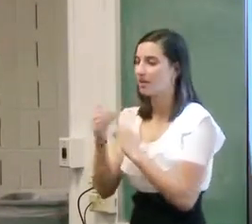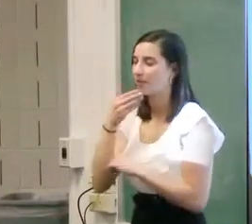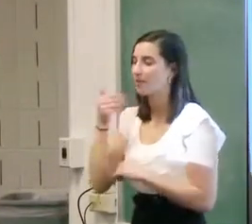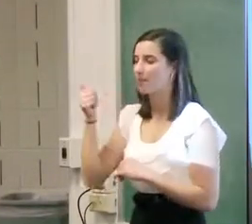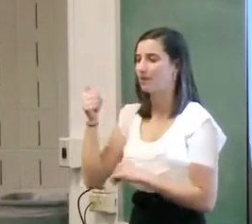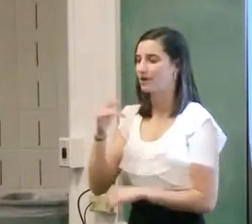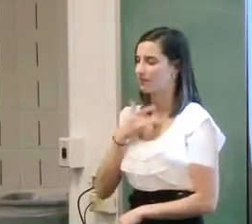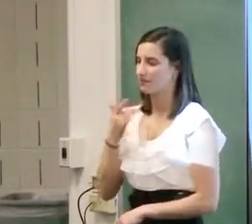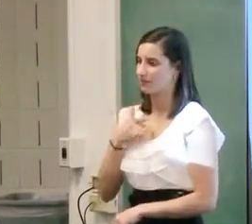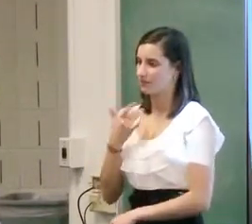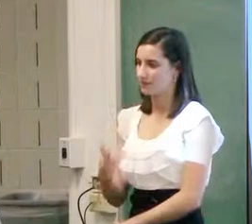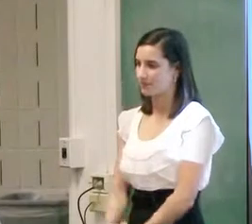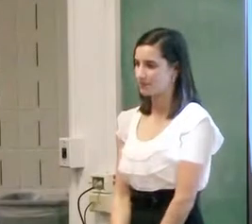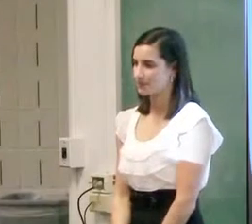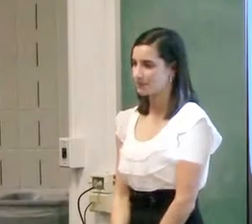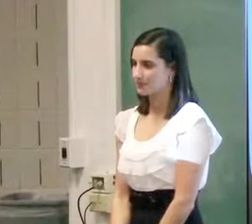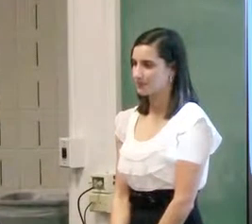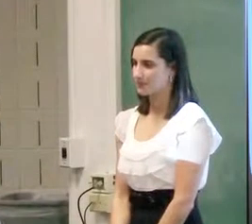best feeling.